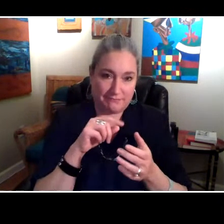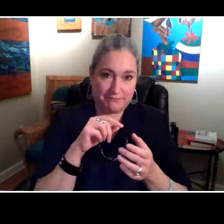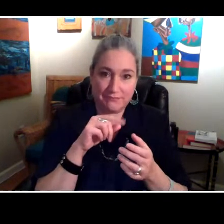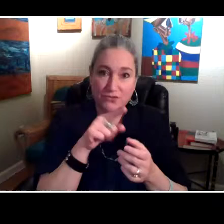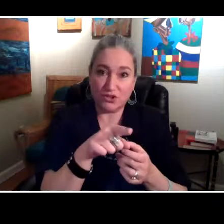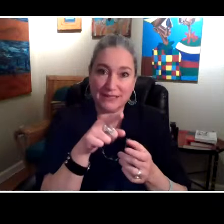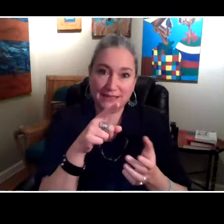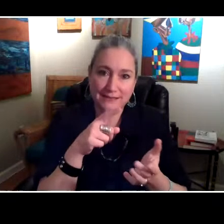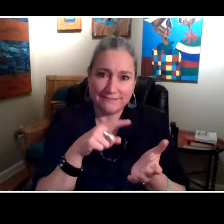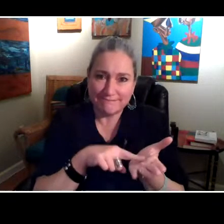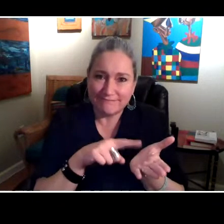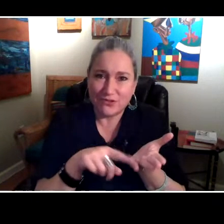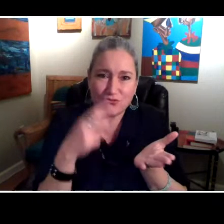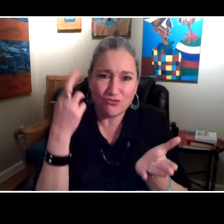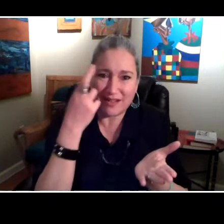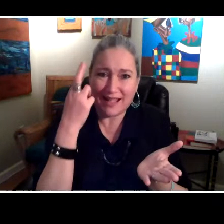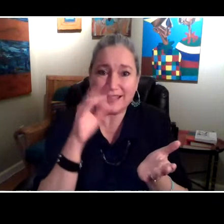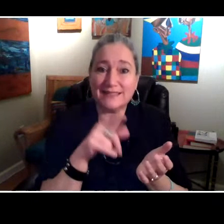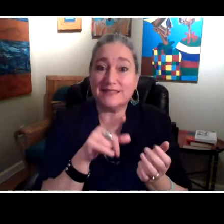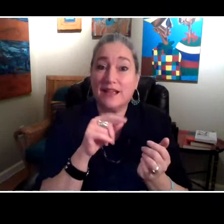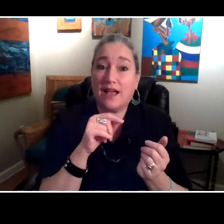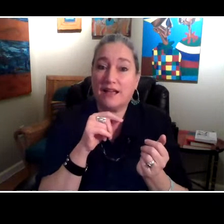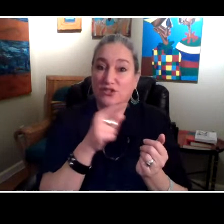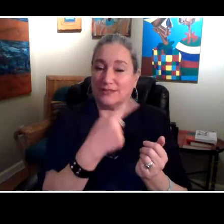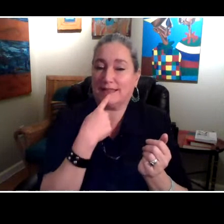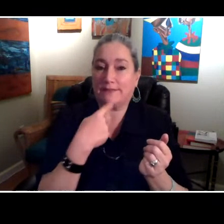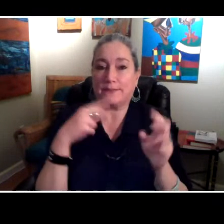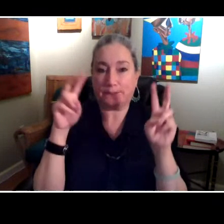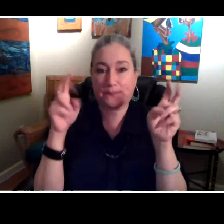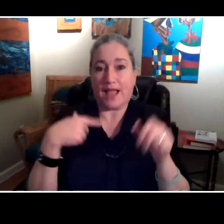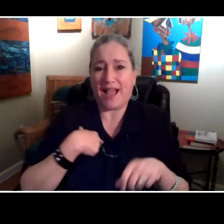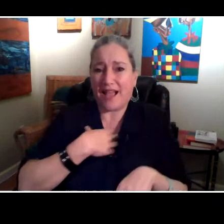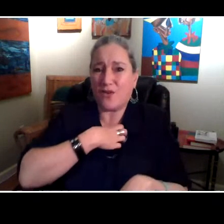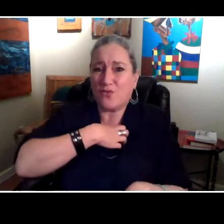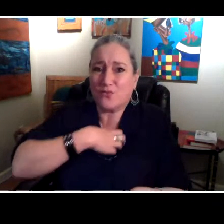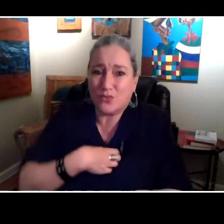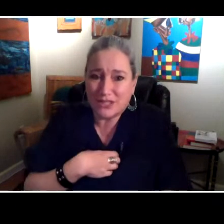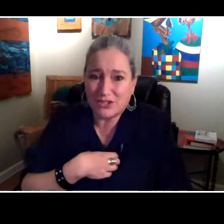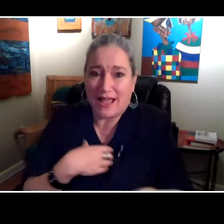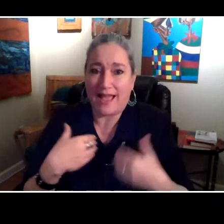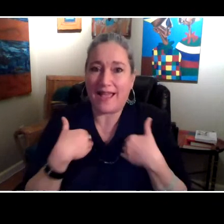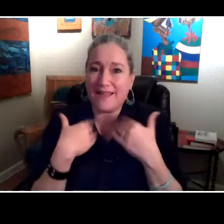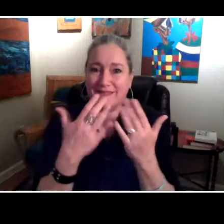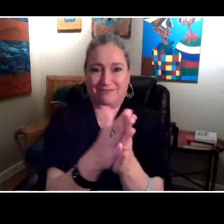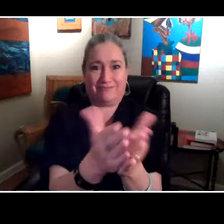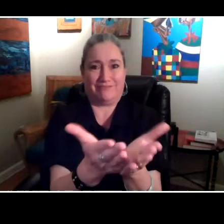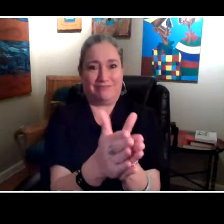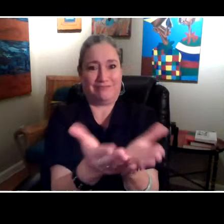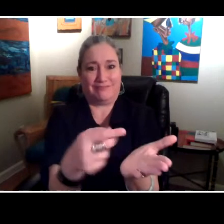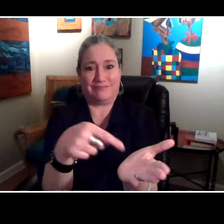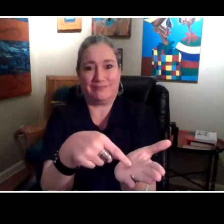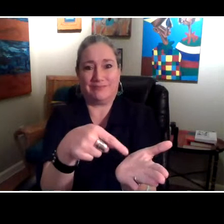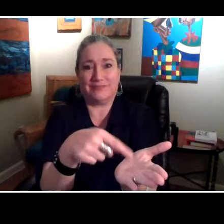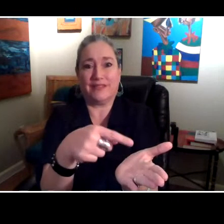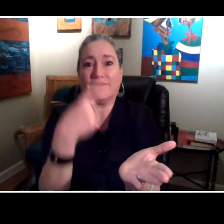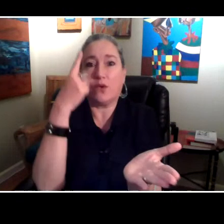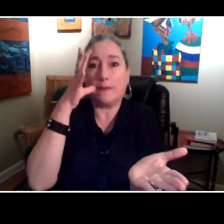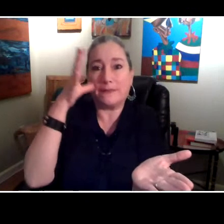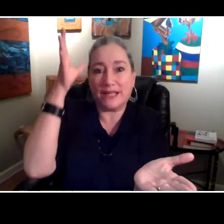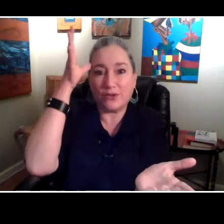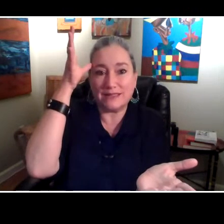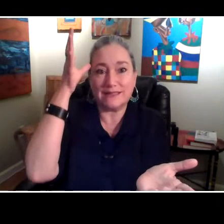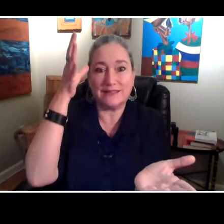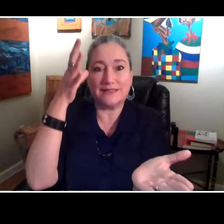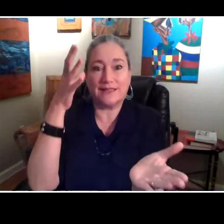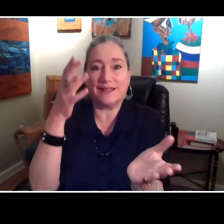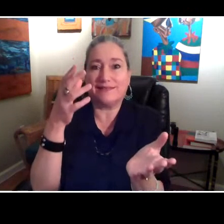One of the participants, I'll use the name Connie, in this research talked about wishing there was a